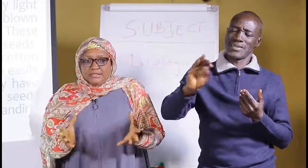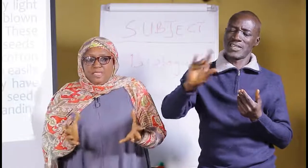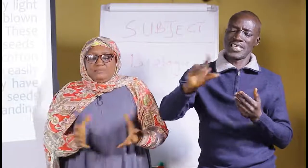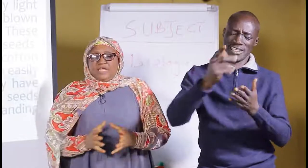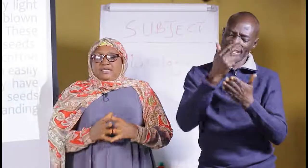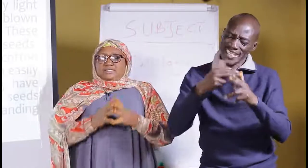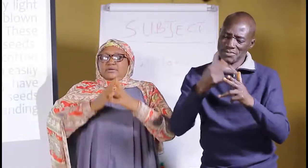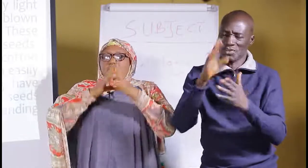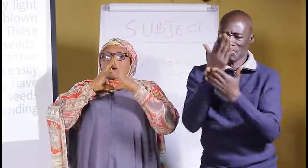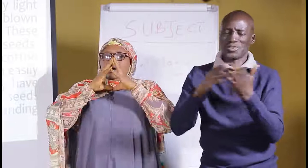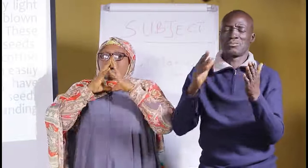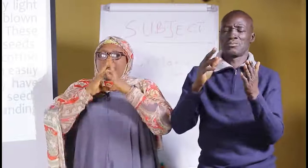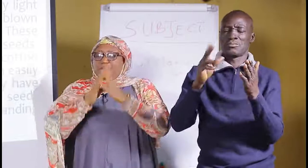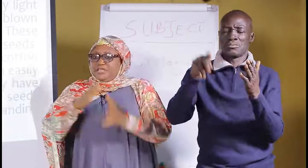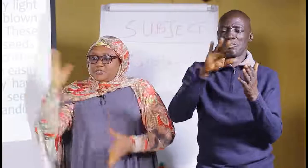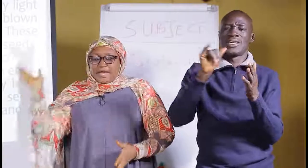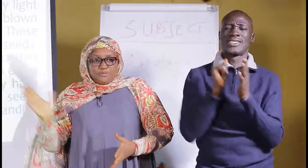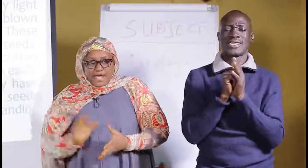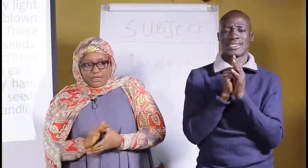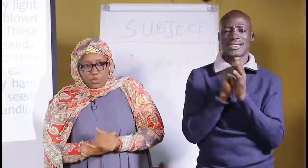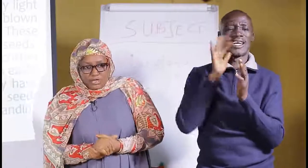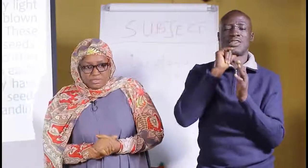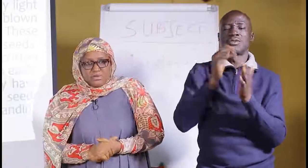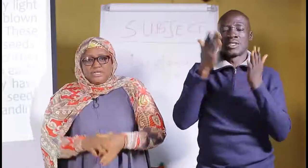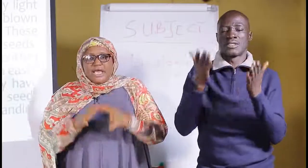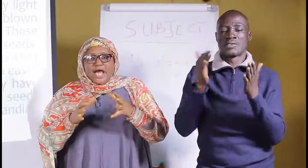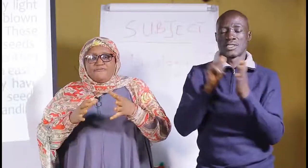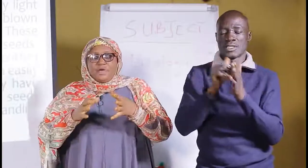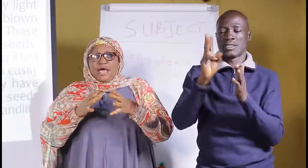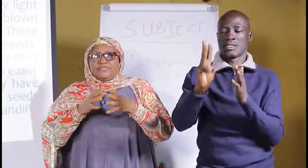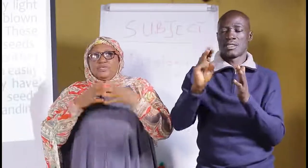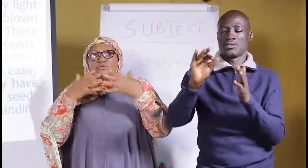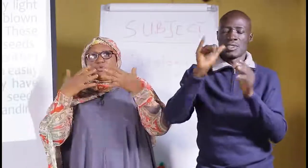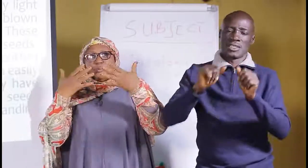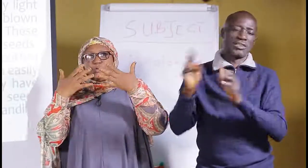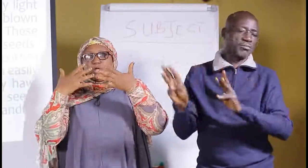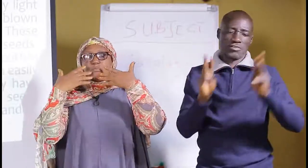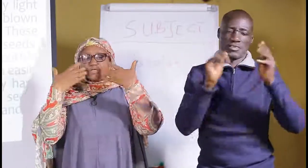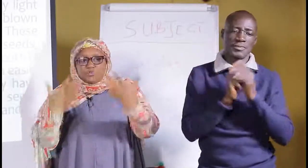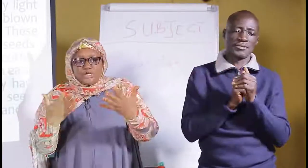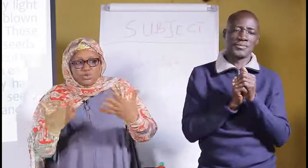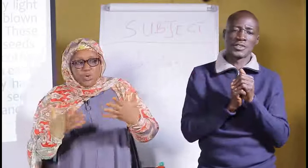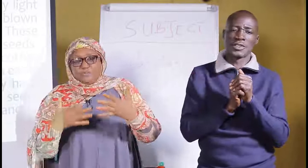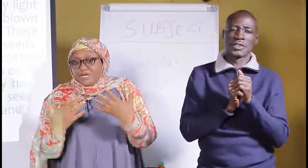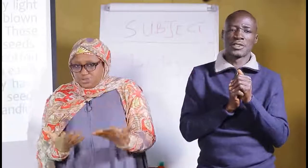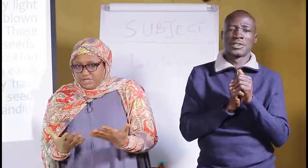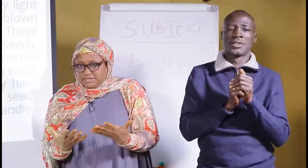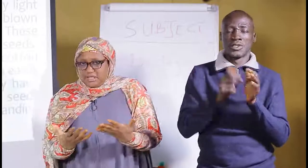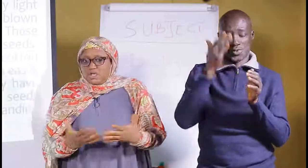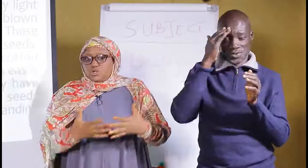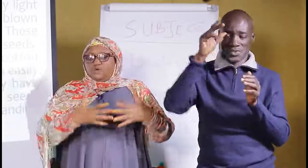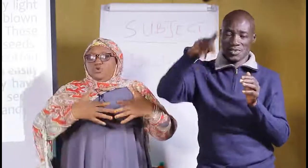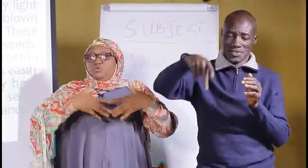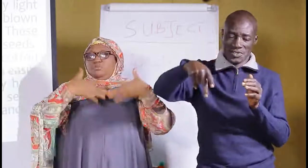plants that are being dispersed by wind. They have, I think you people, my students, you know what parachute